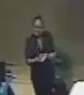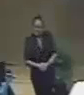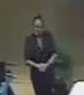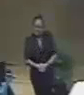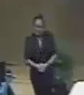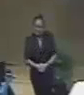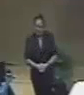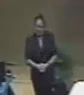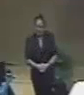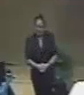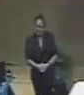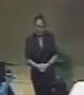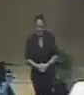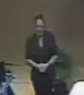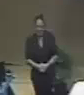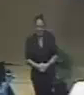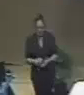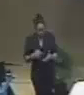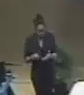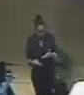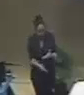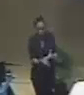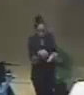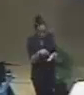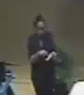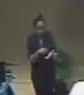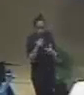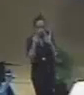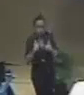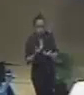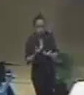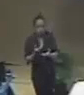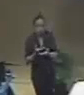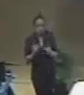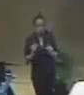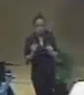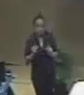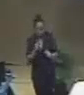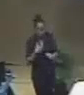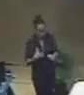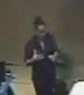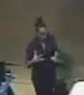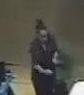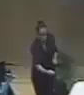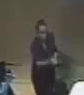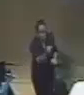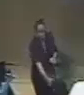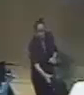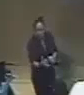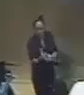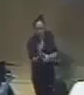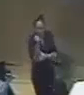area, and all of a sudden it shows me what I need to do. Some of the things I need to consider when I need to put an injection in that dummy.